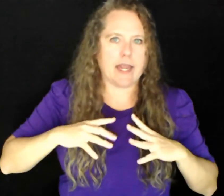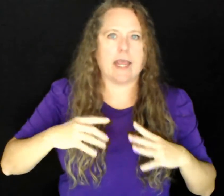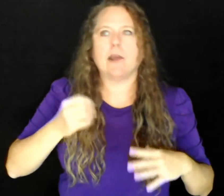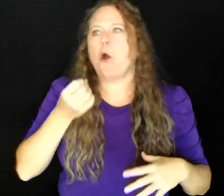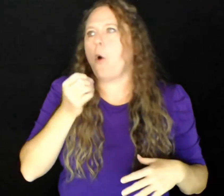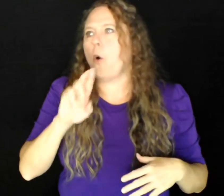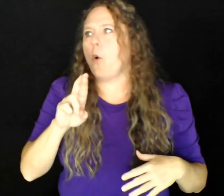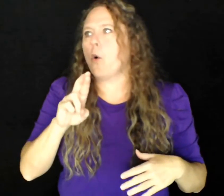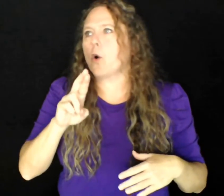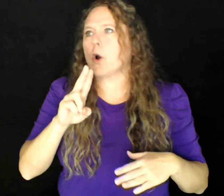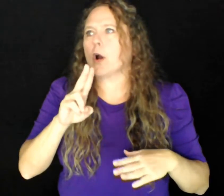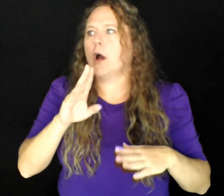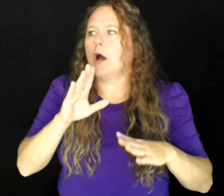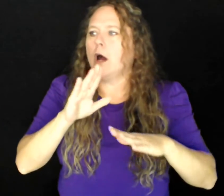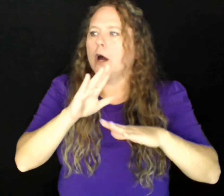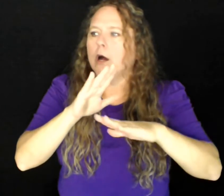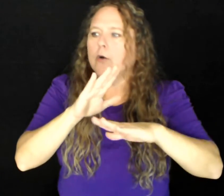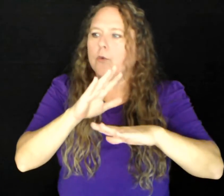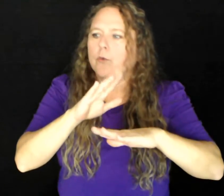holiday, or